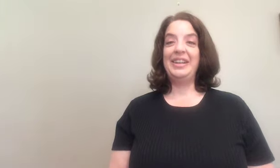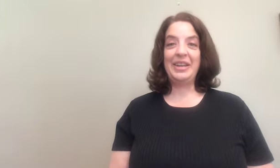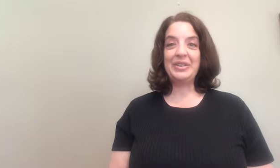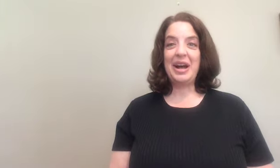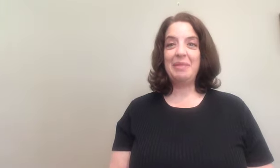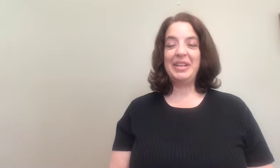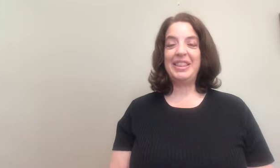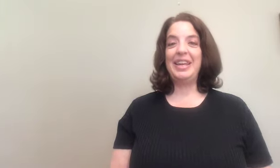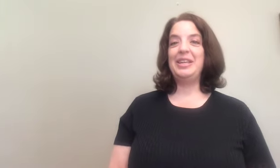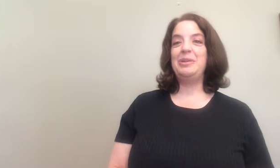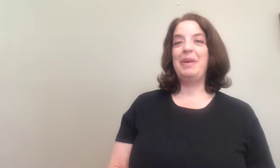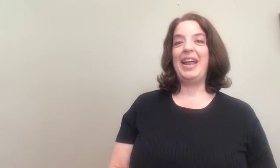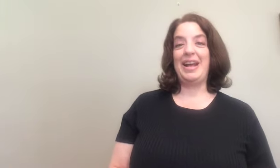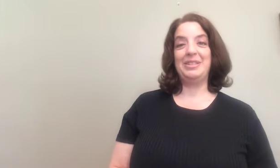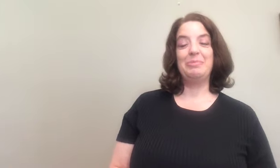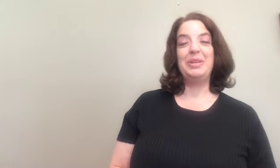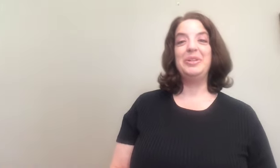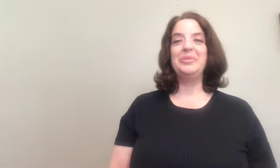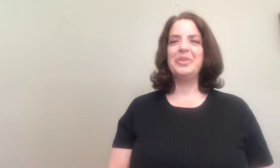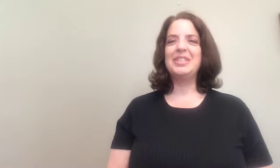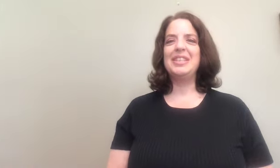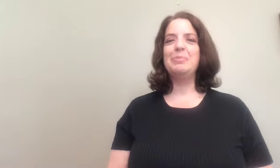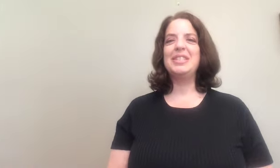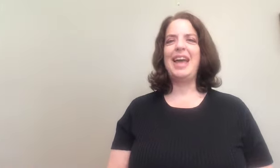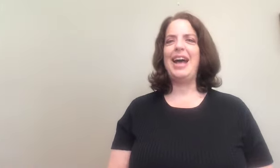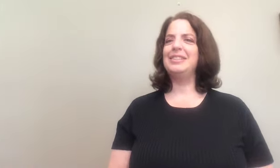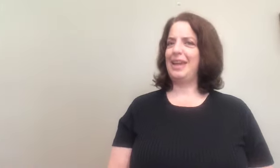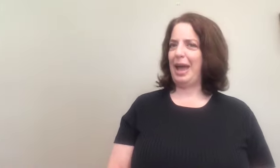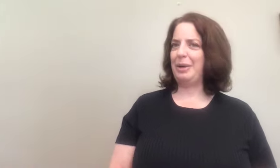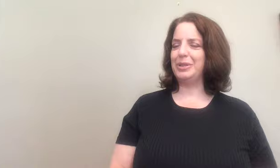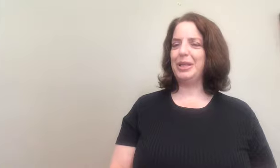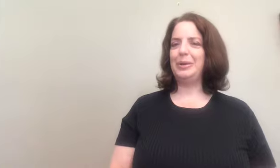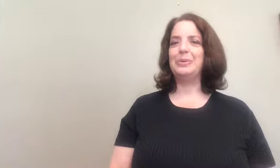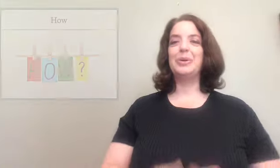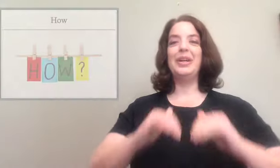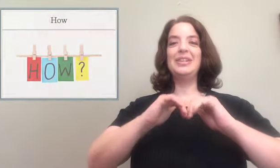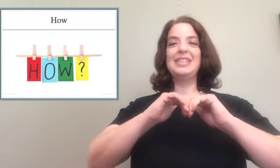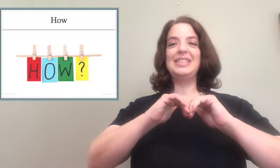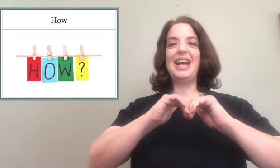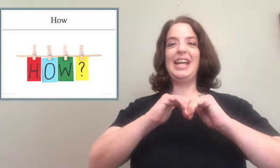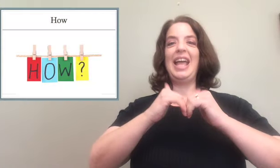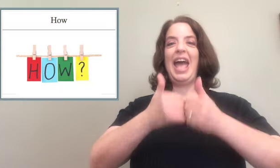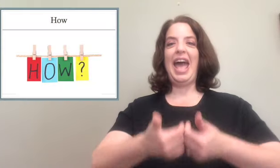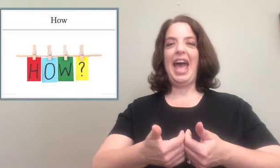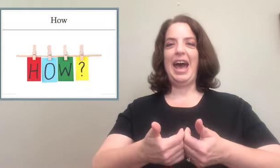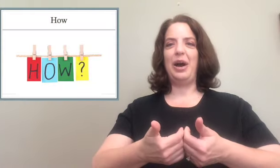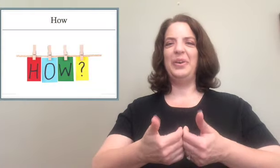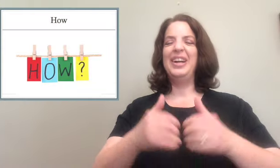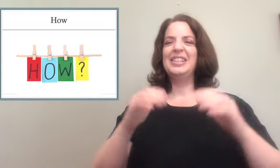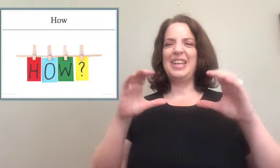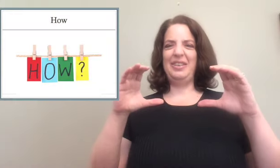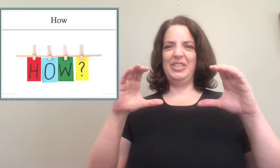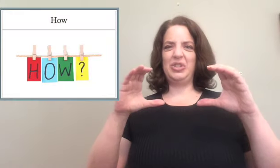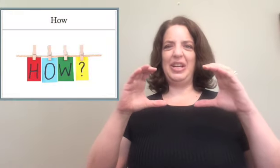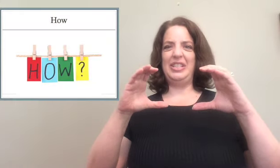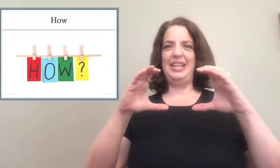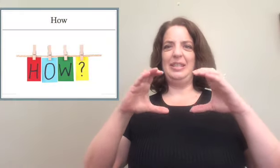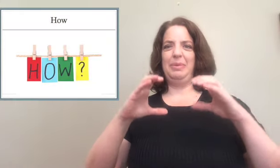Another common thing you might ask somebody when you first see them is to ask, how are you? So here's the sign, how. It's kind of a strange handshake. It's